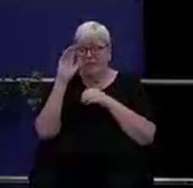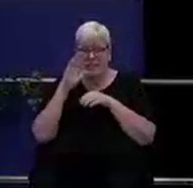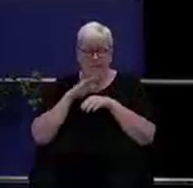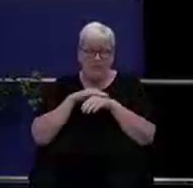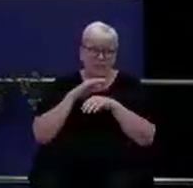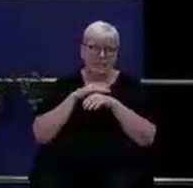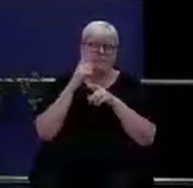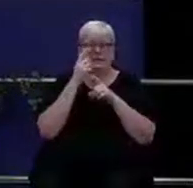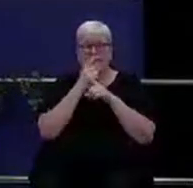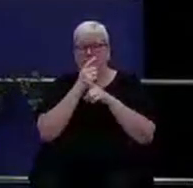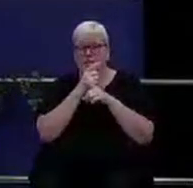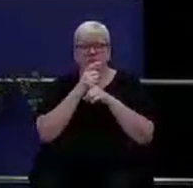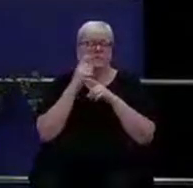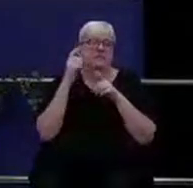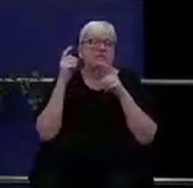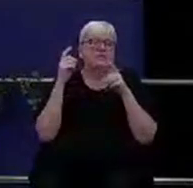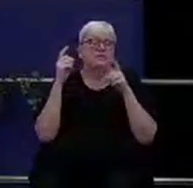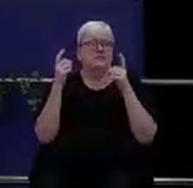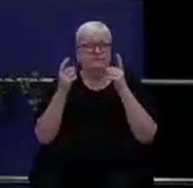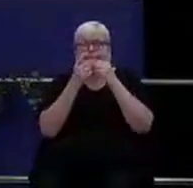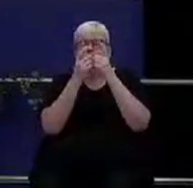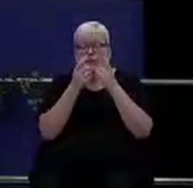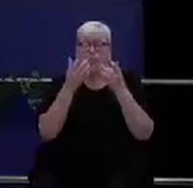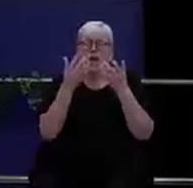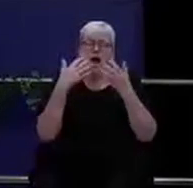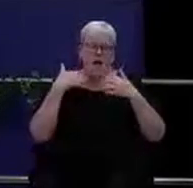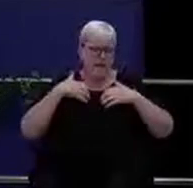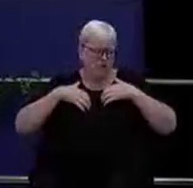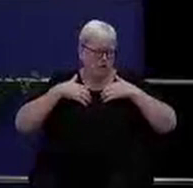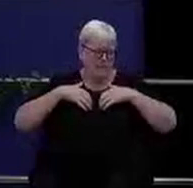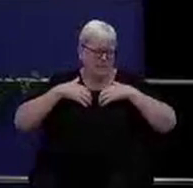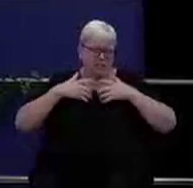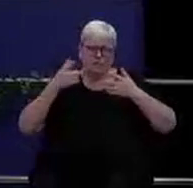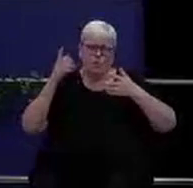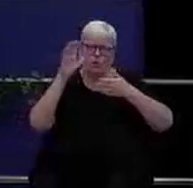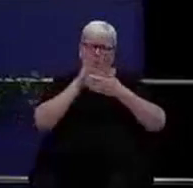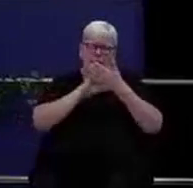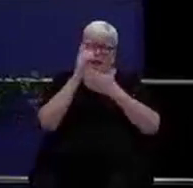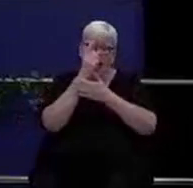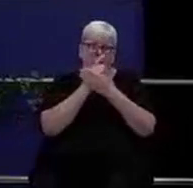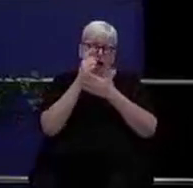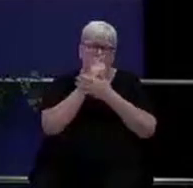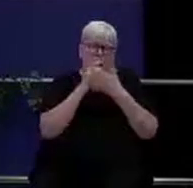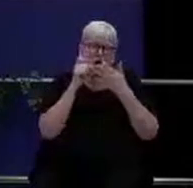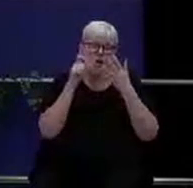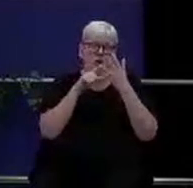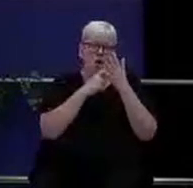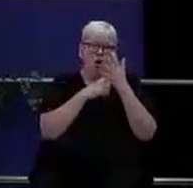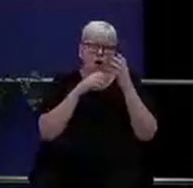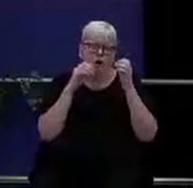of, you know, encounters with corvids, but I'm interested in what it is about corvids that makes